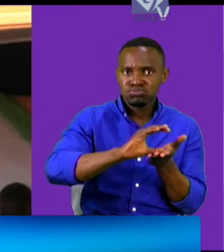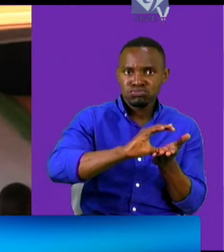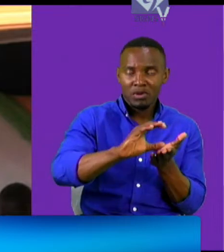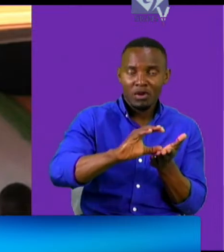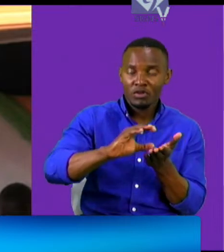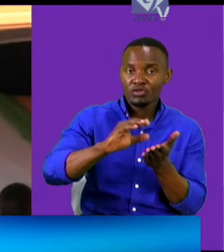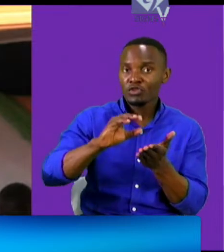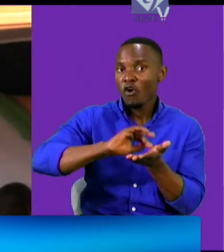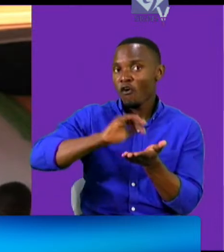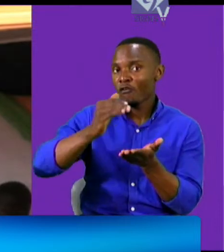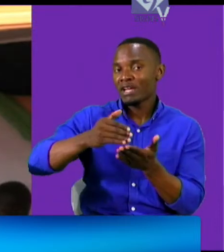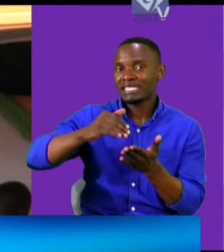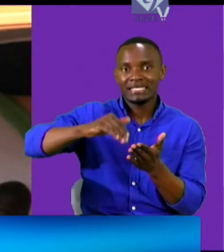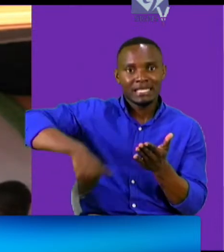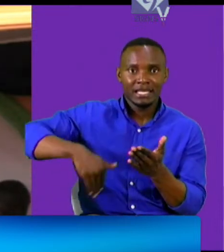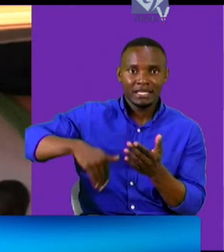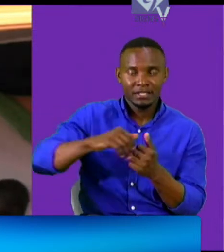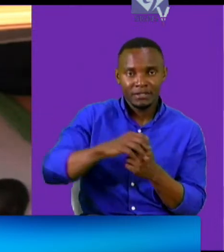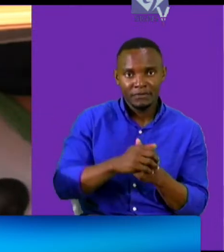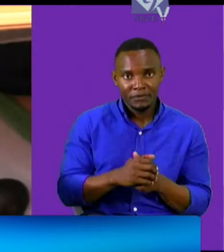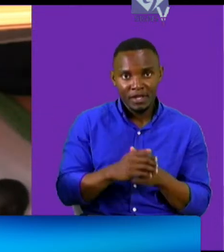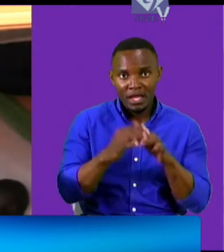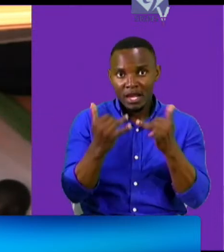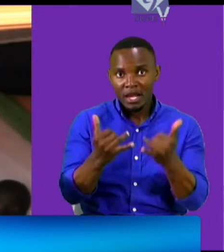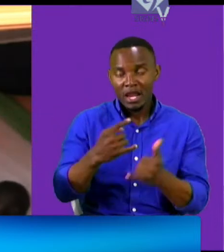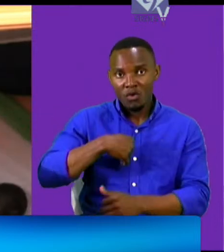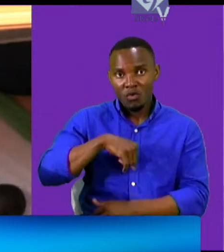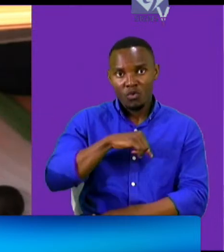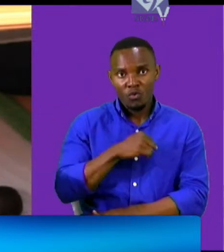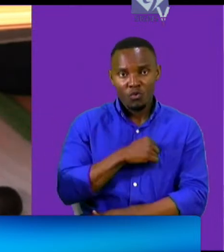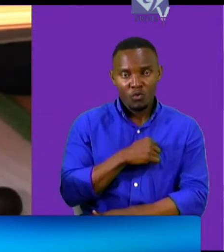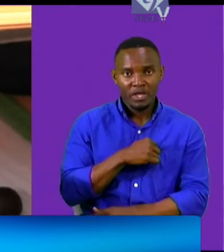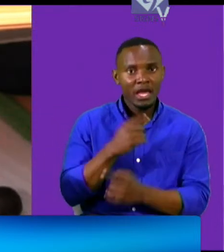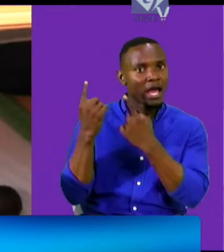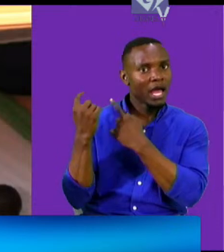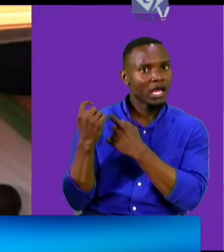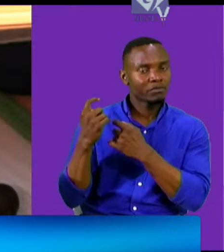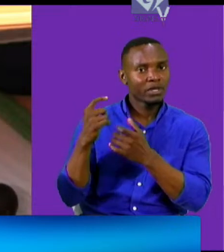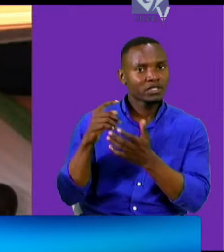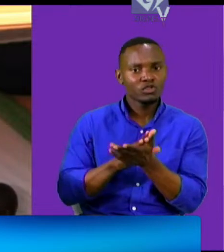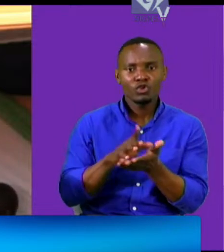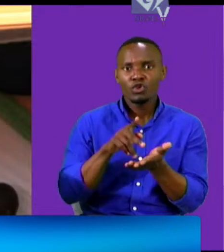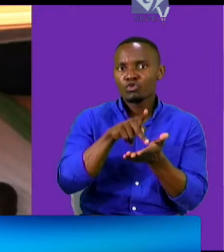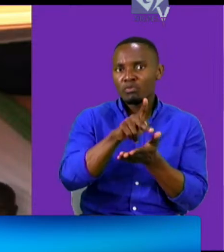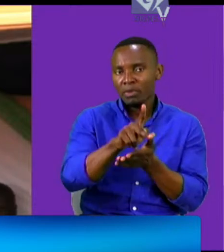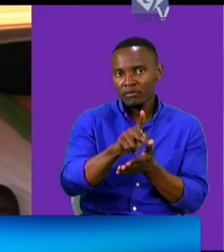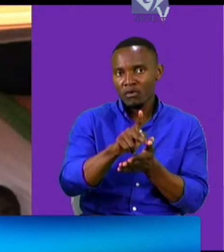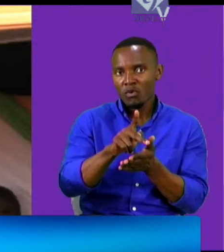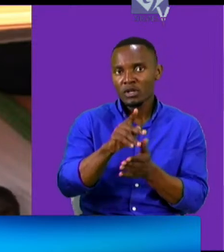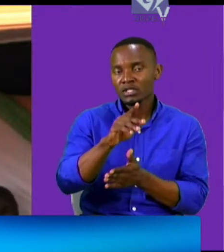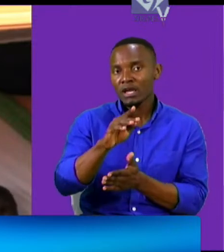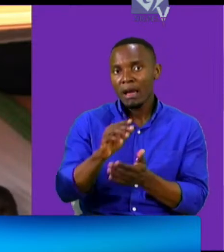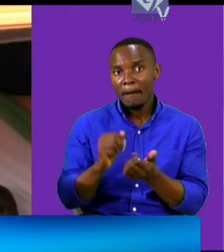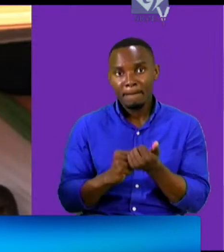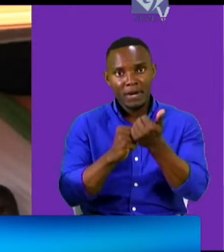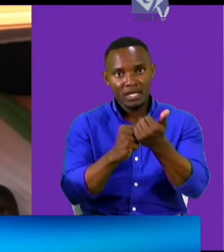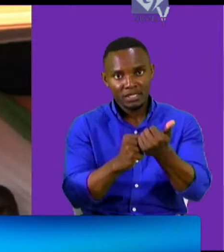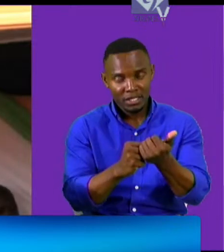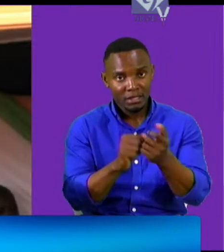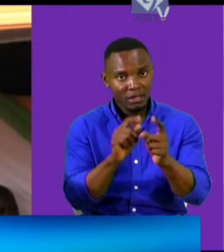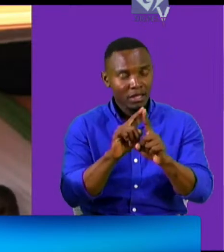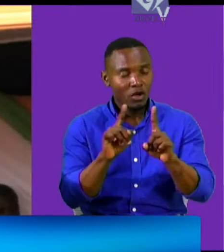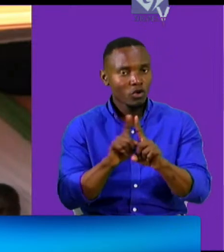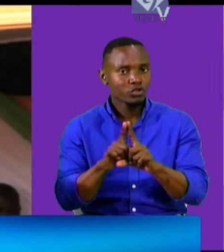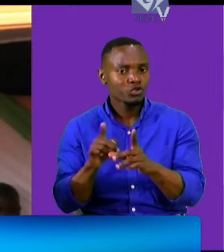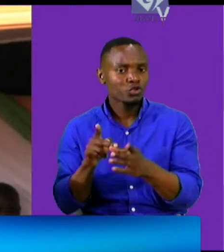funds to counties. We are expected kulipia watoto bursary. We are expected